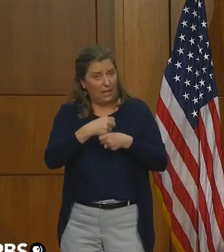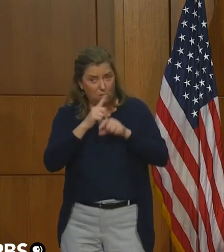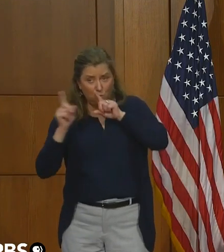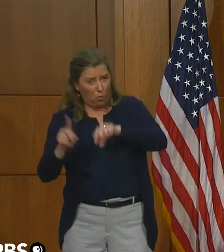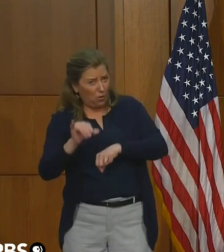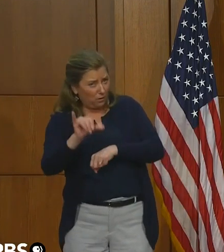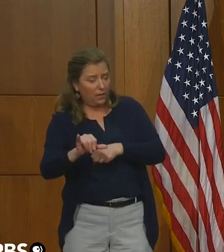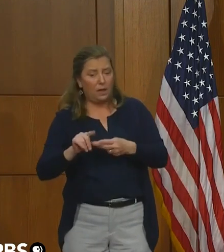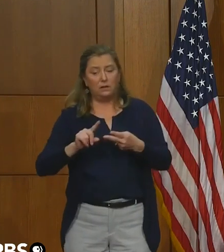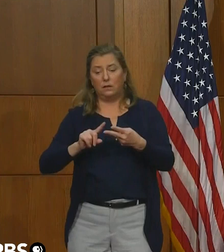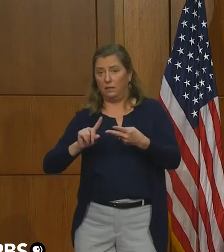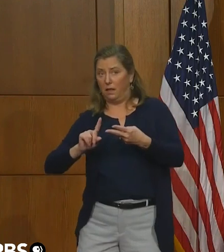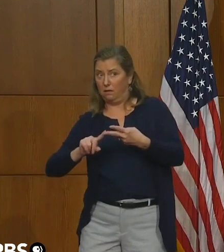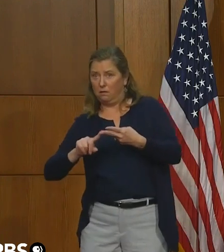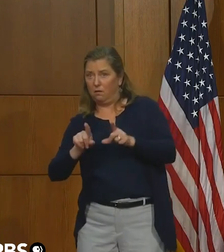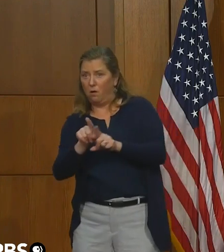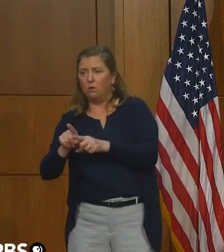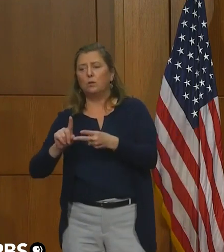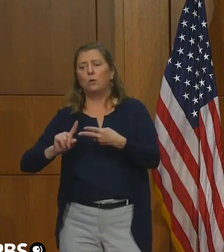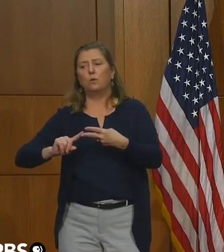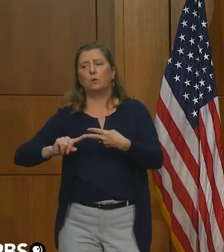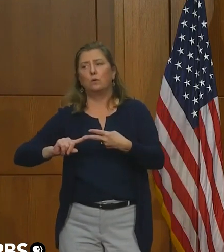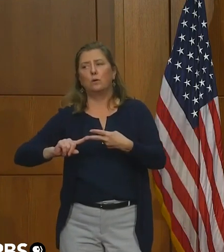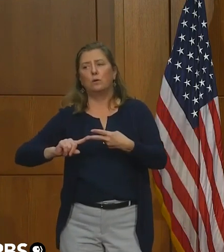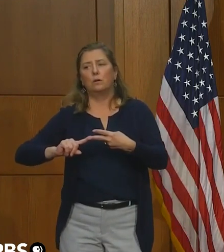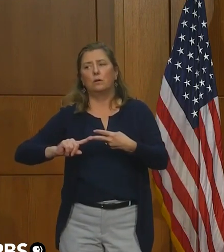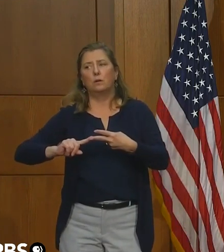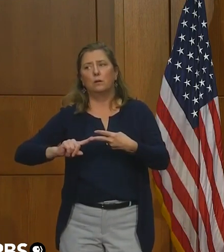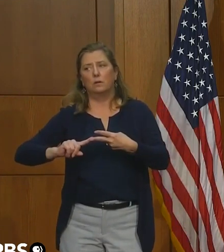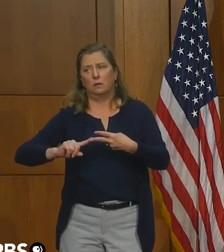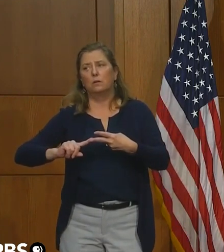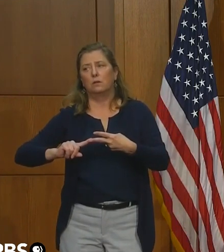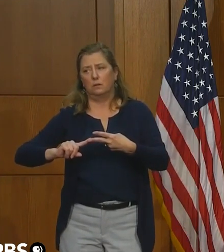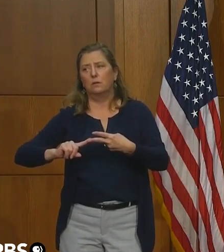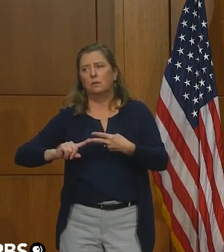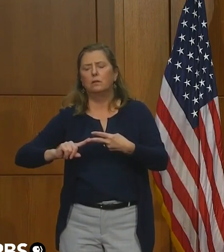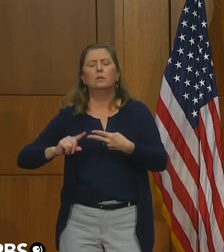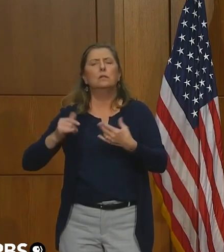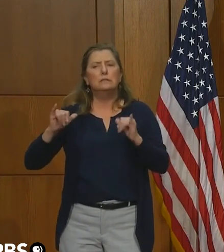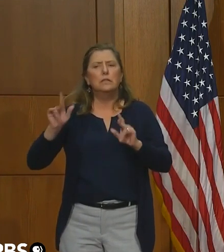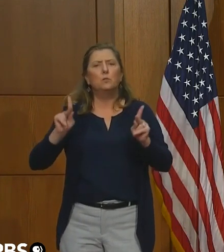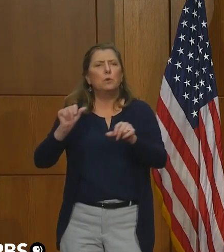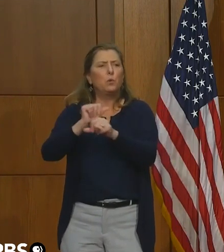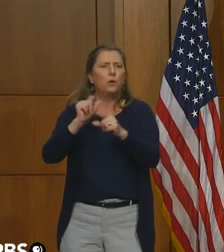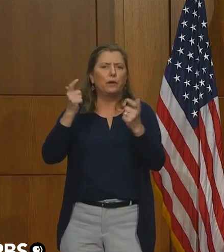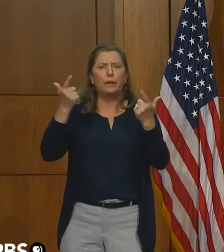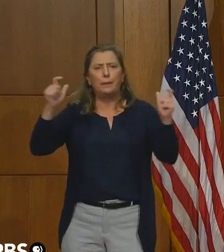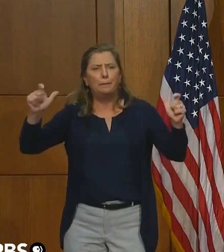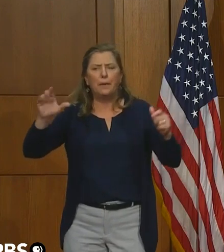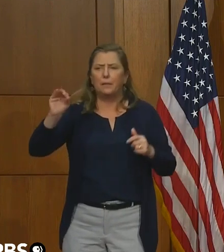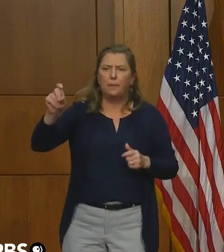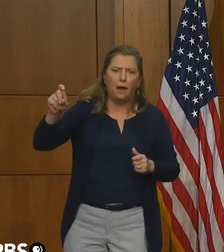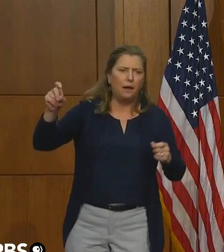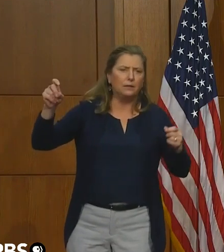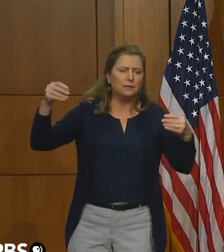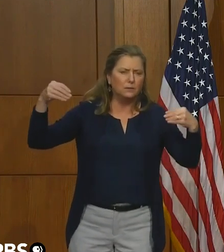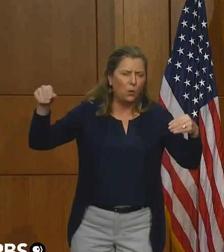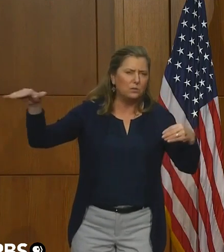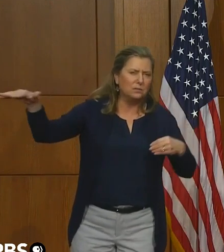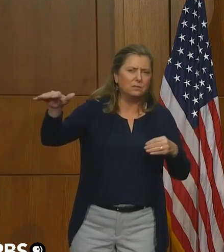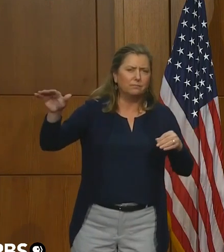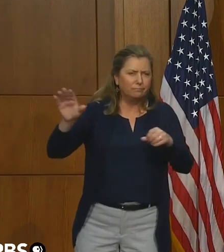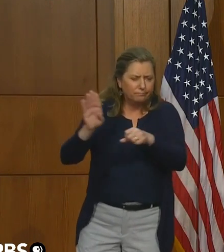then on sidebar, there are still a number of people who are working in kind of big box factories and places of businesses, and